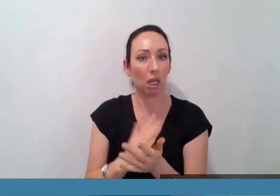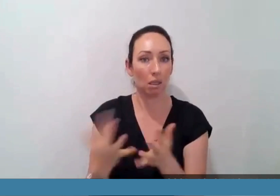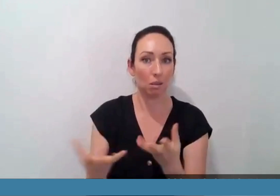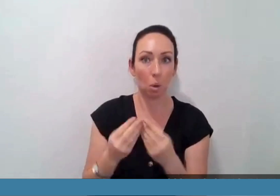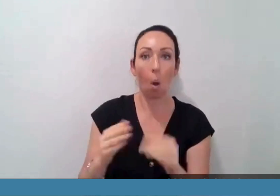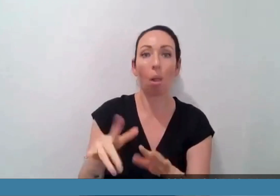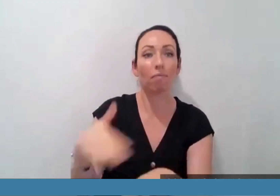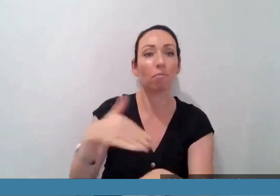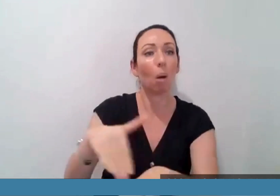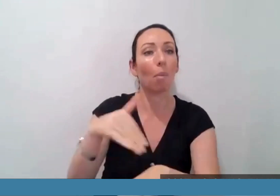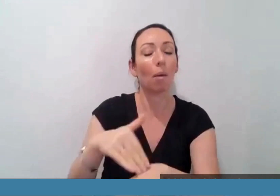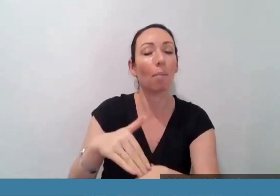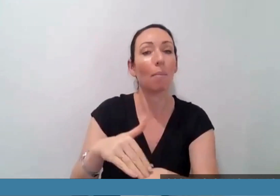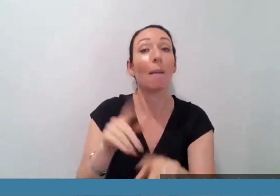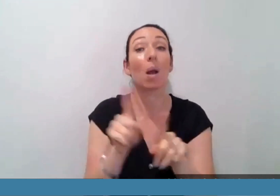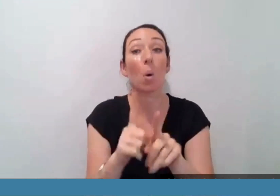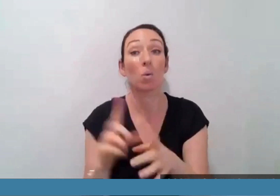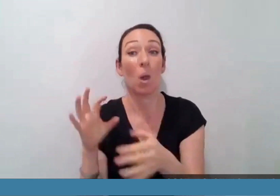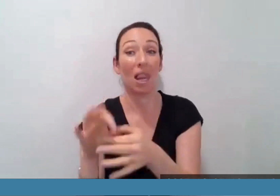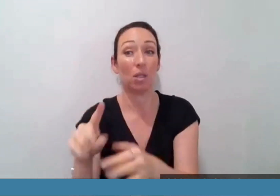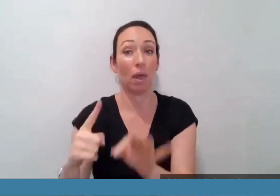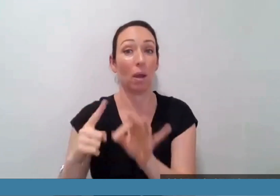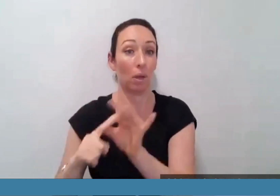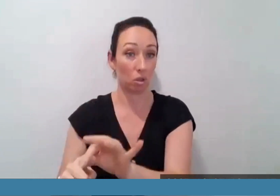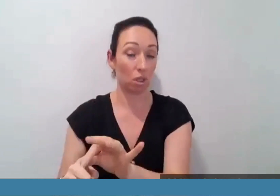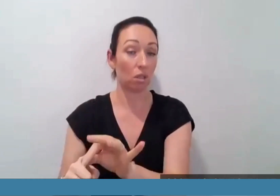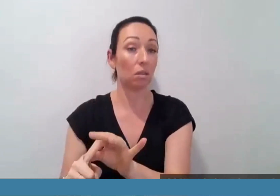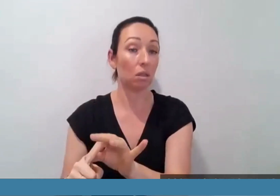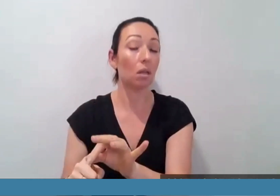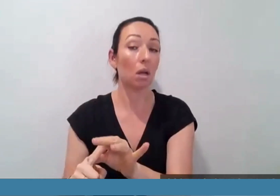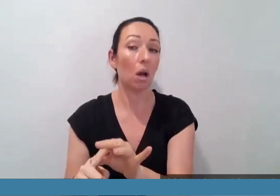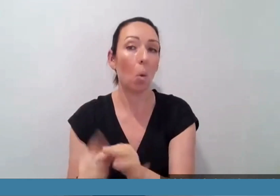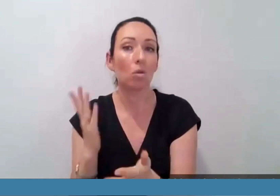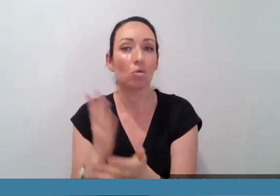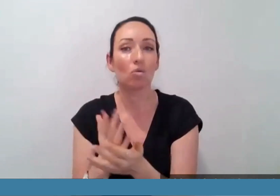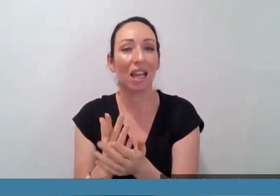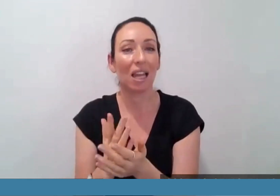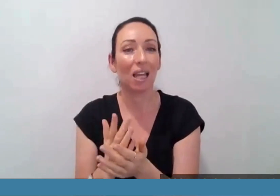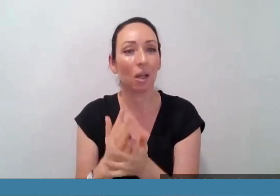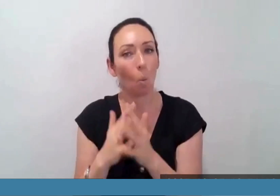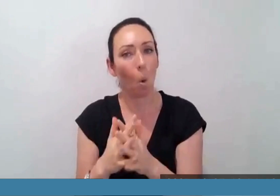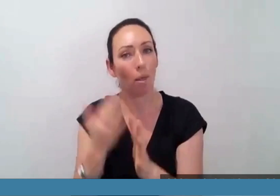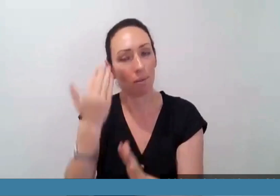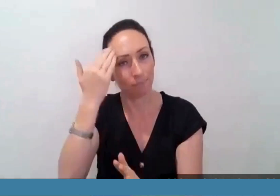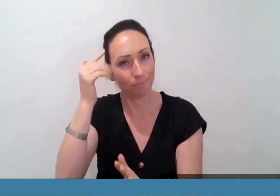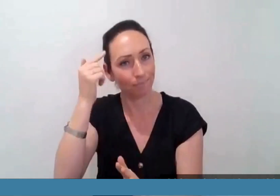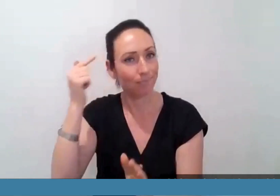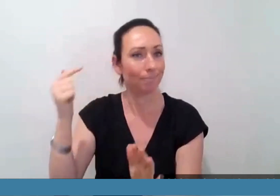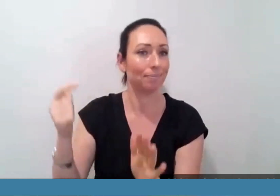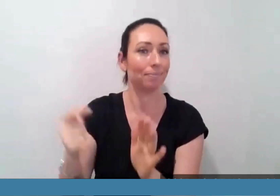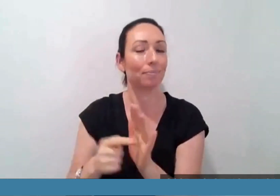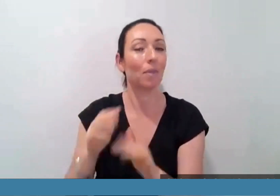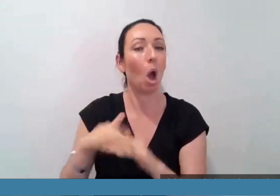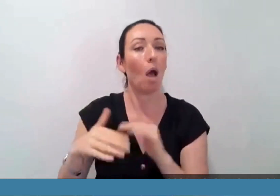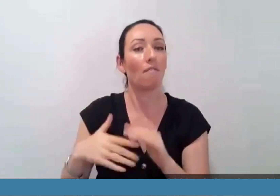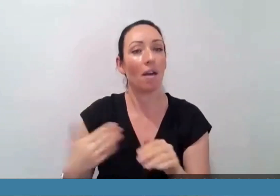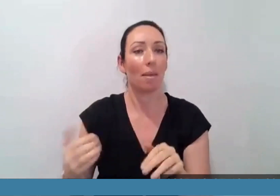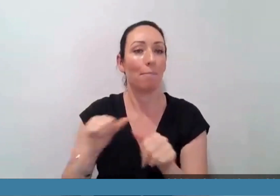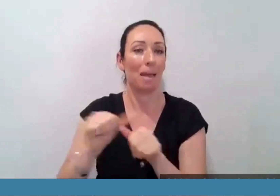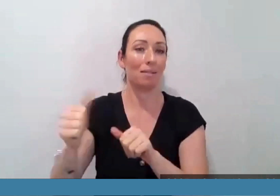And linked to that question was just noting that given pilots and suggestions of best practice models cannot be used, where